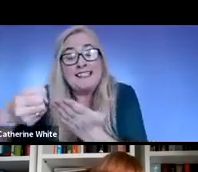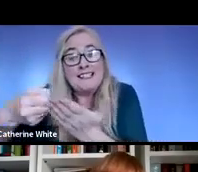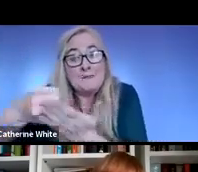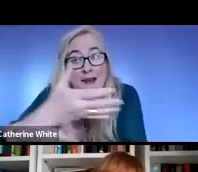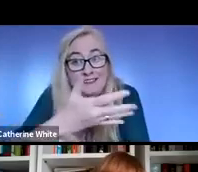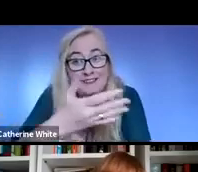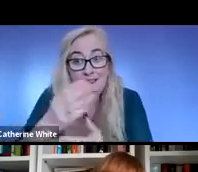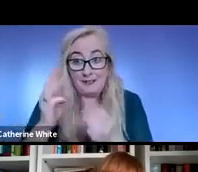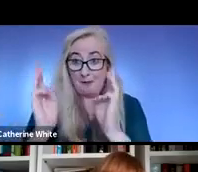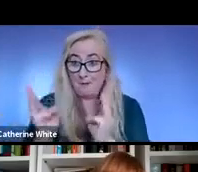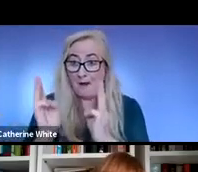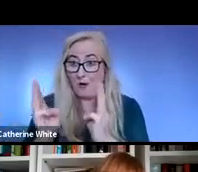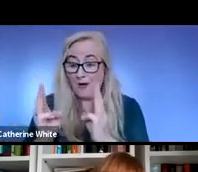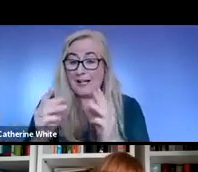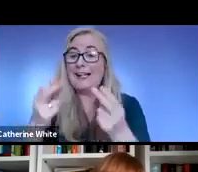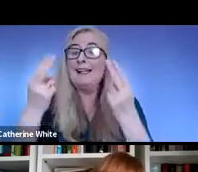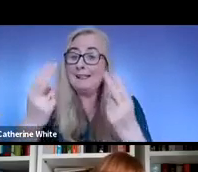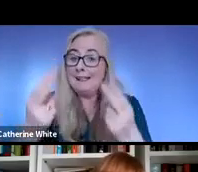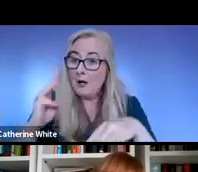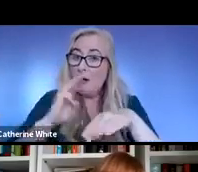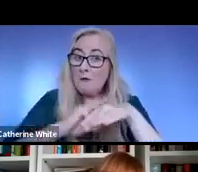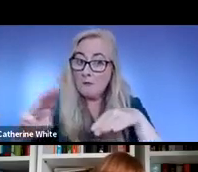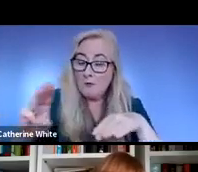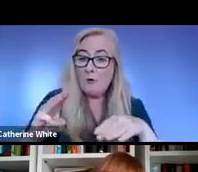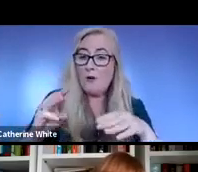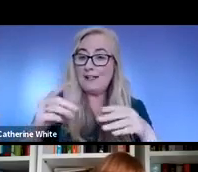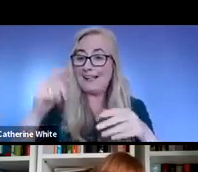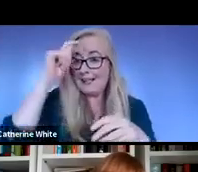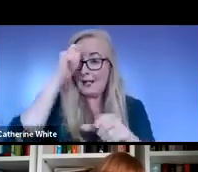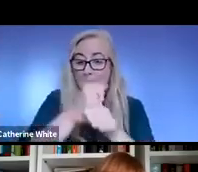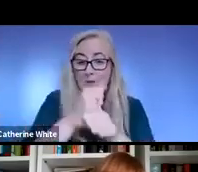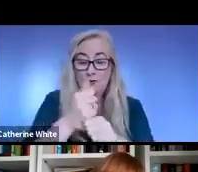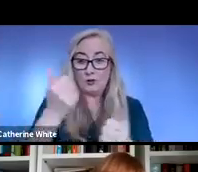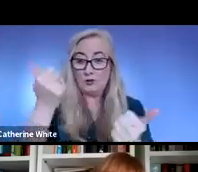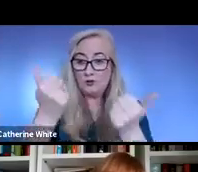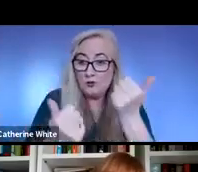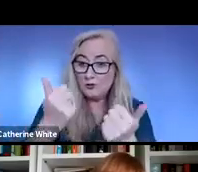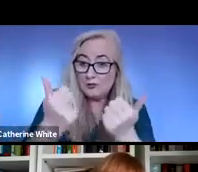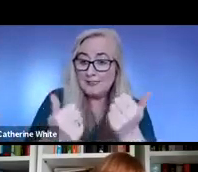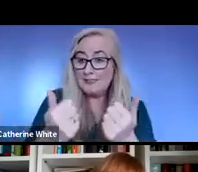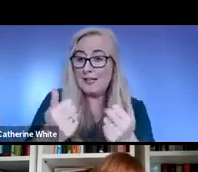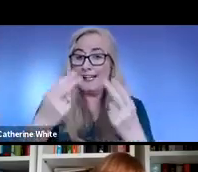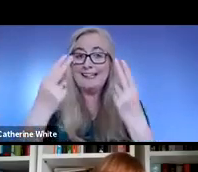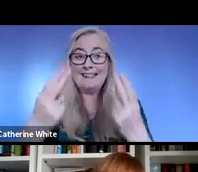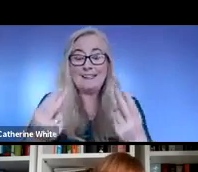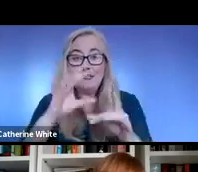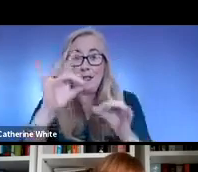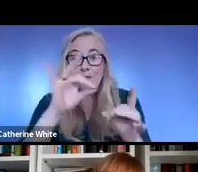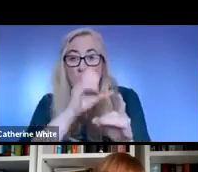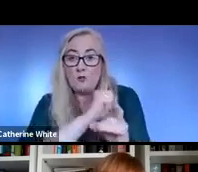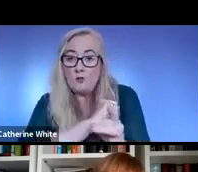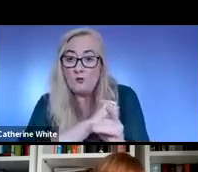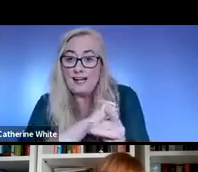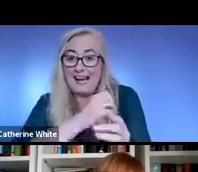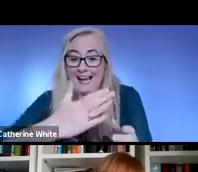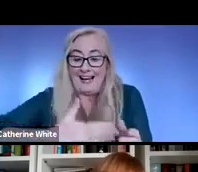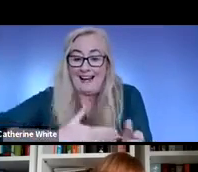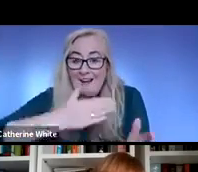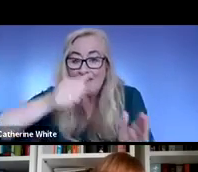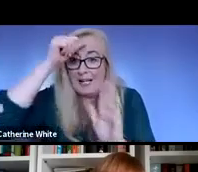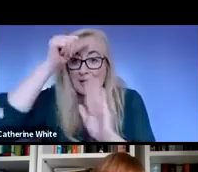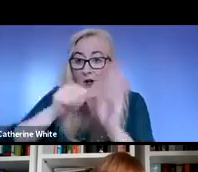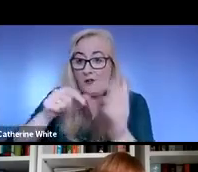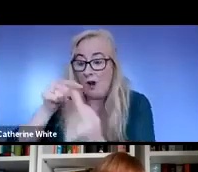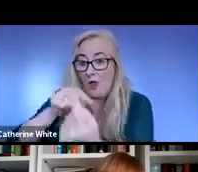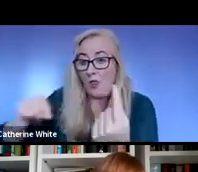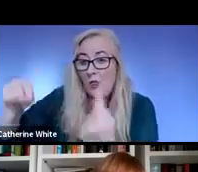be more universally considered in terms of justice and equity. And I think we need to make sure that the lived experience of those individuals is from the very